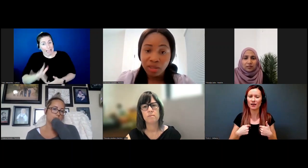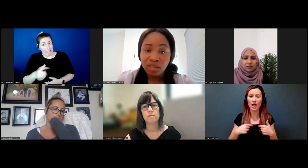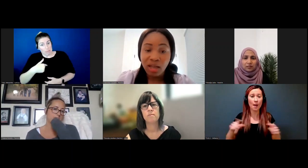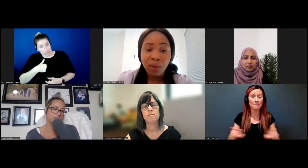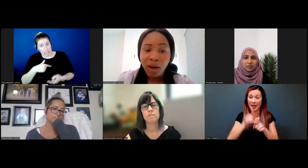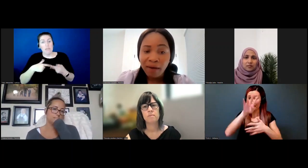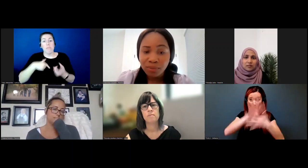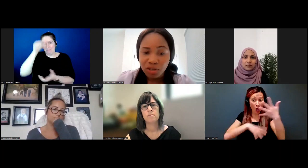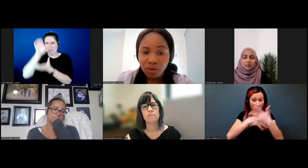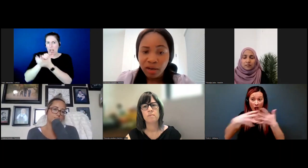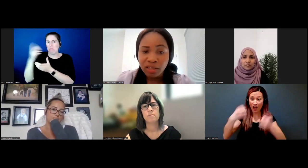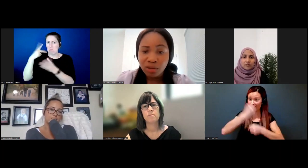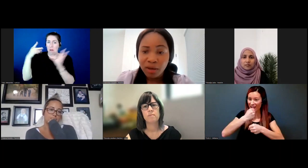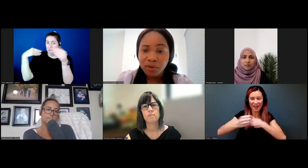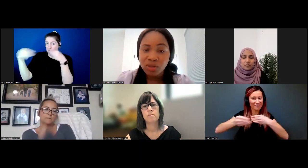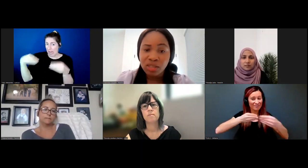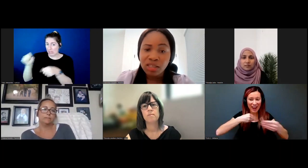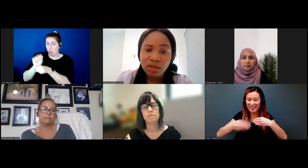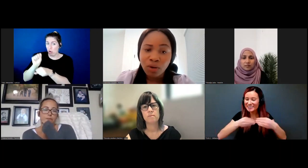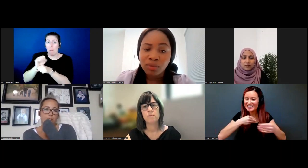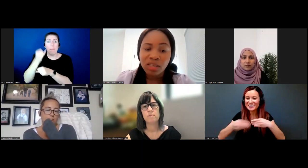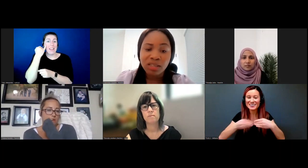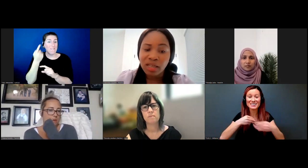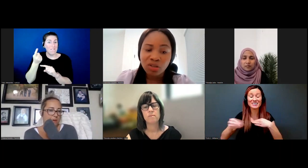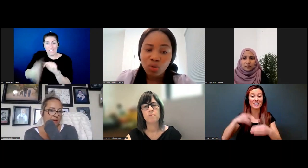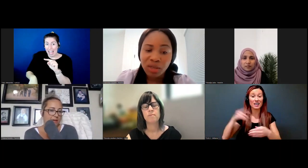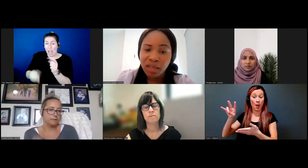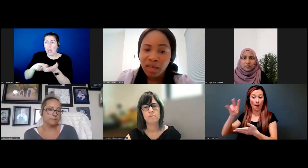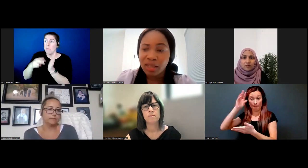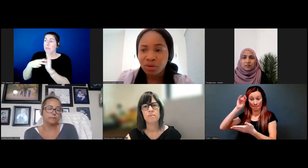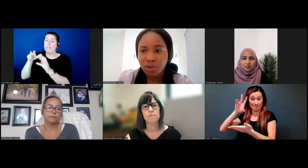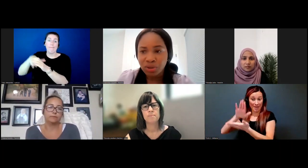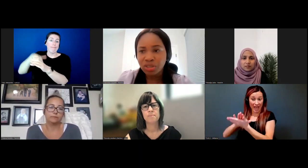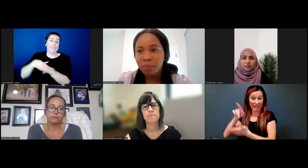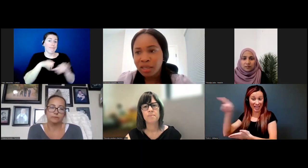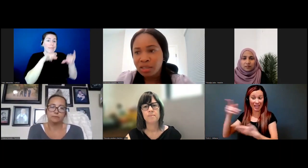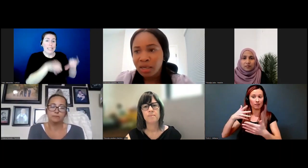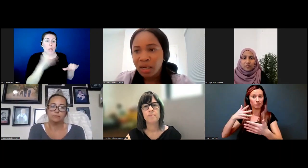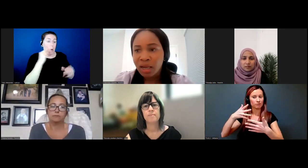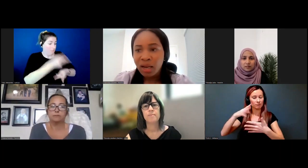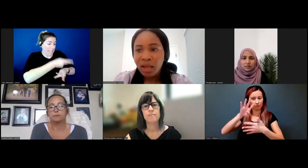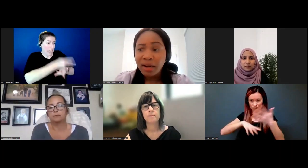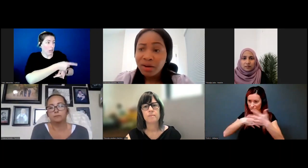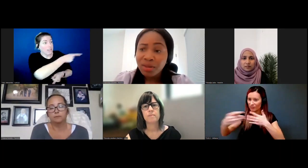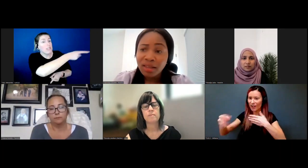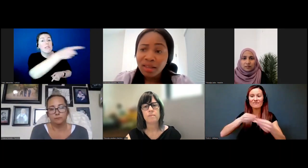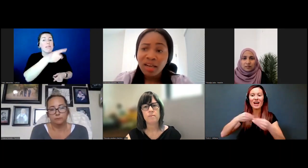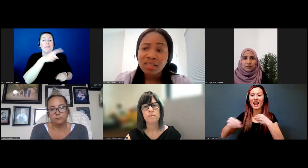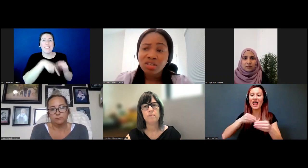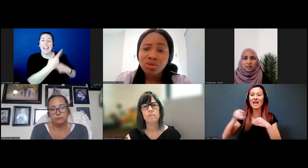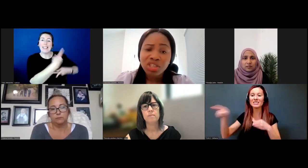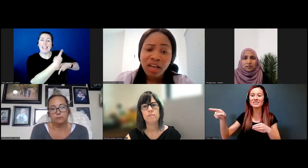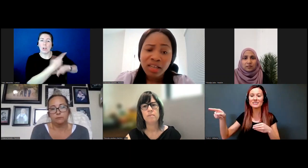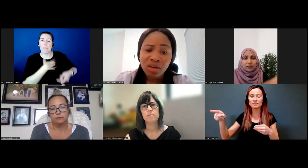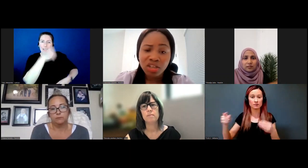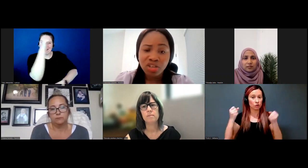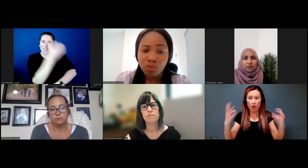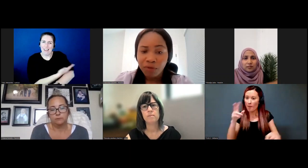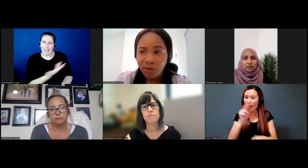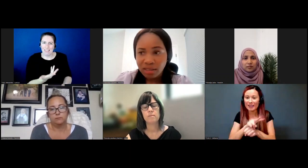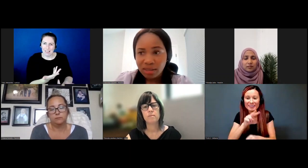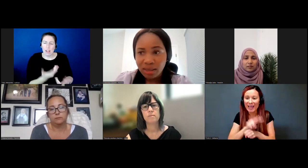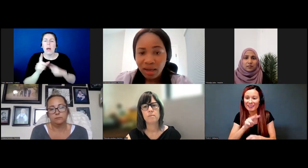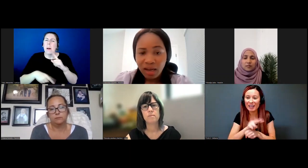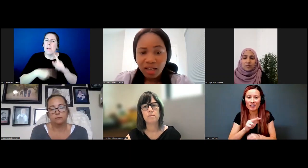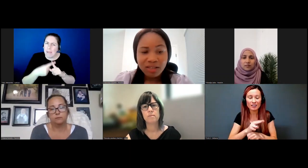at a point, I will have to be jobless to be able to sit at home since there's no daycare that's going to take my son. And another thing is the social isolation